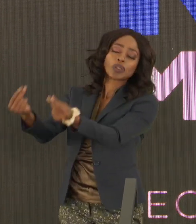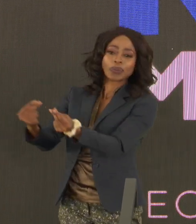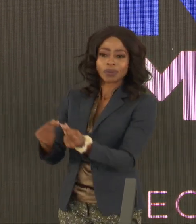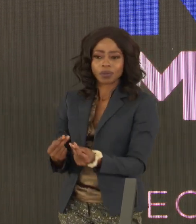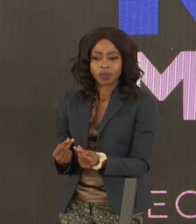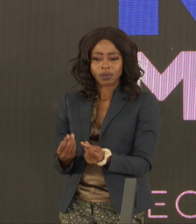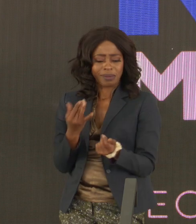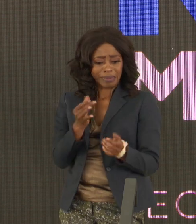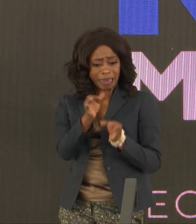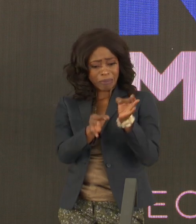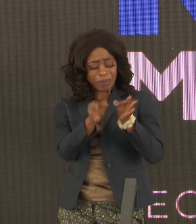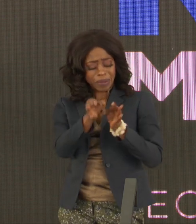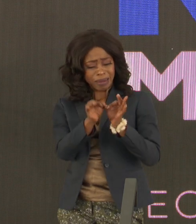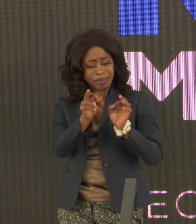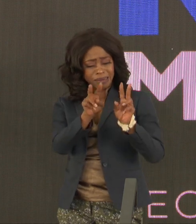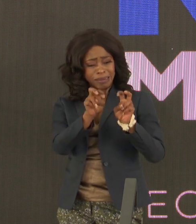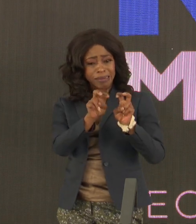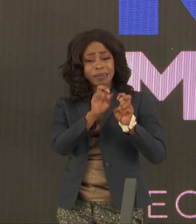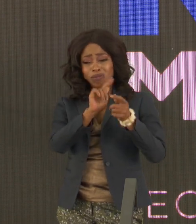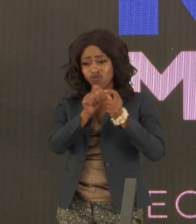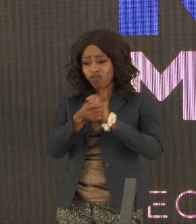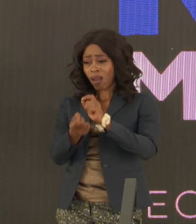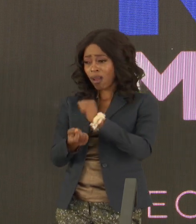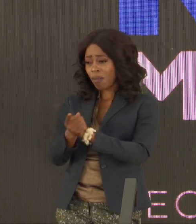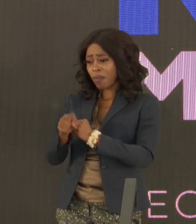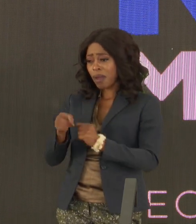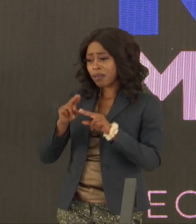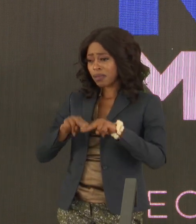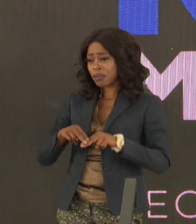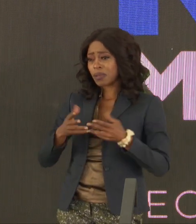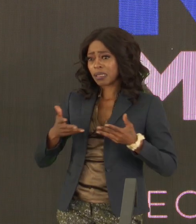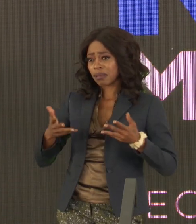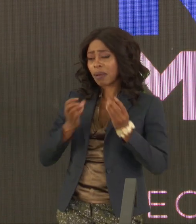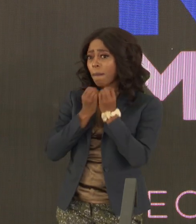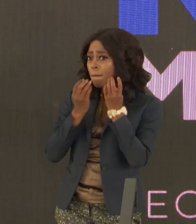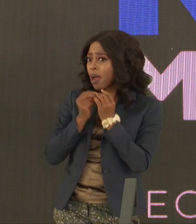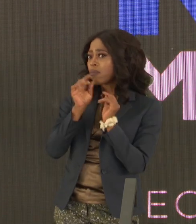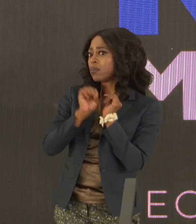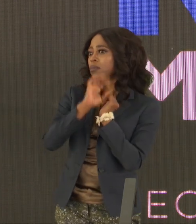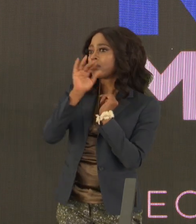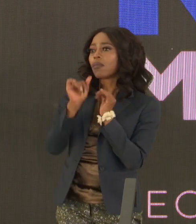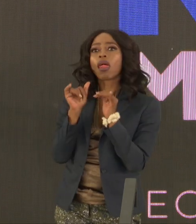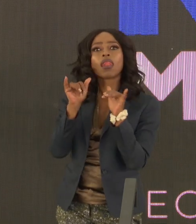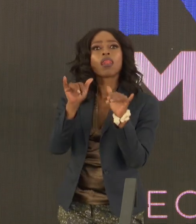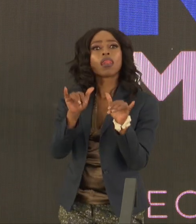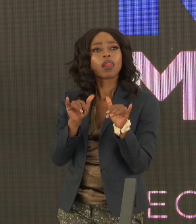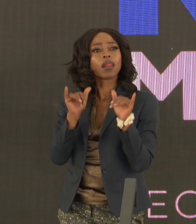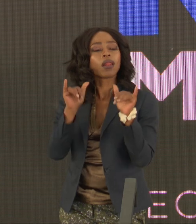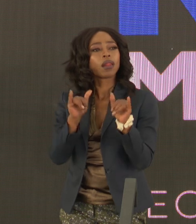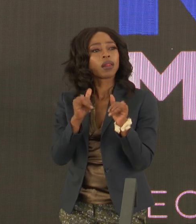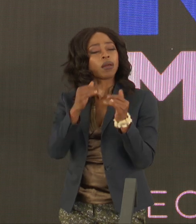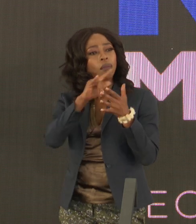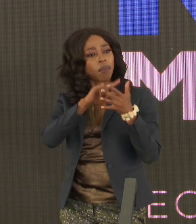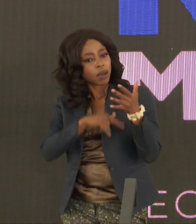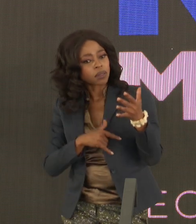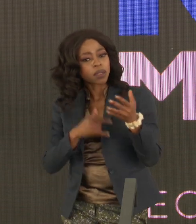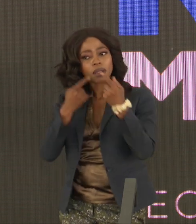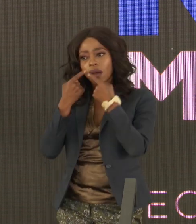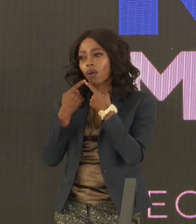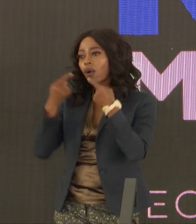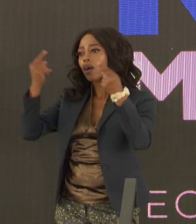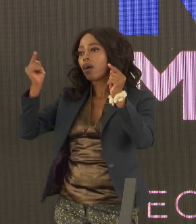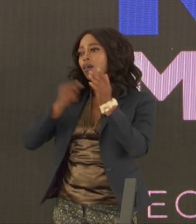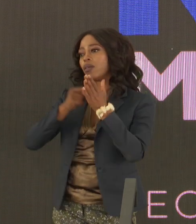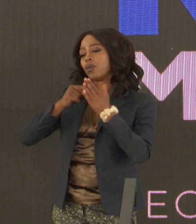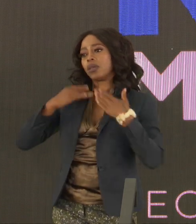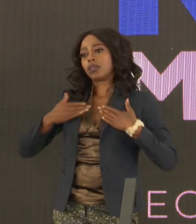is in our collective power to make change happen. There are millions of South Africans waiting for the message we will leave this venue with on Sunday.